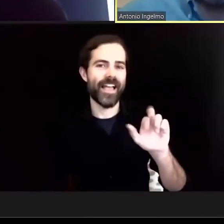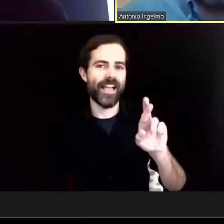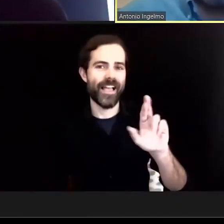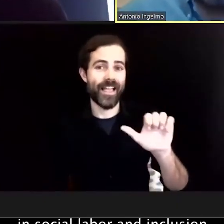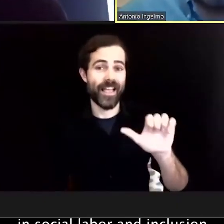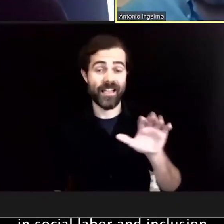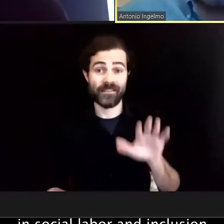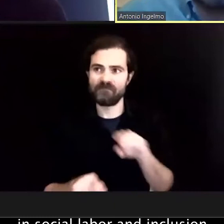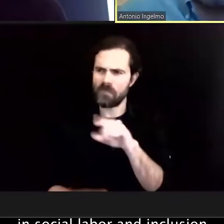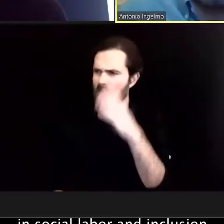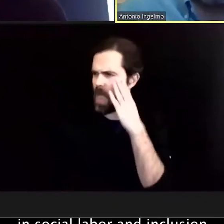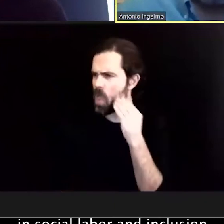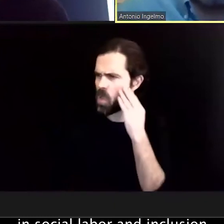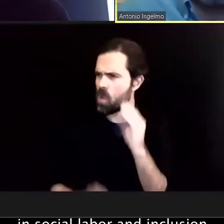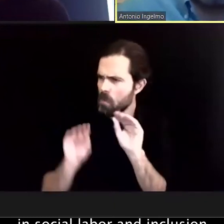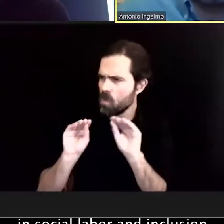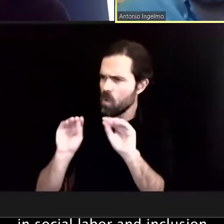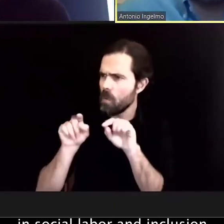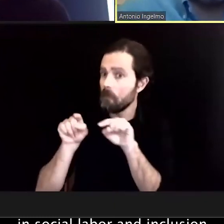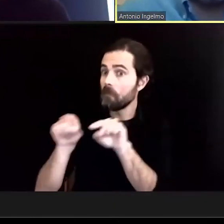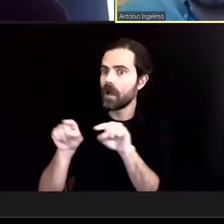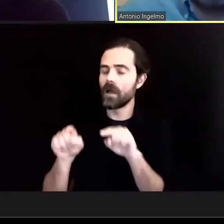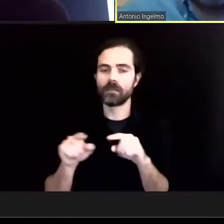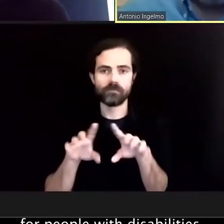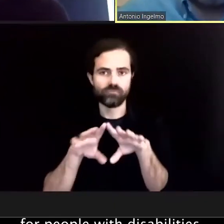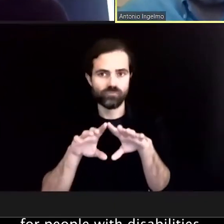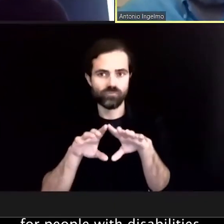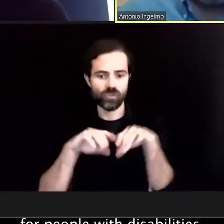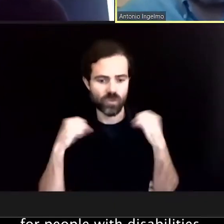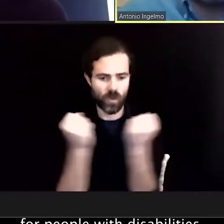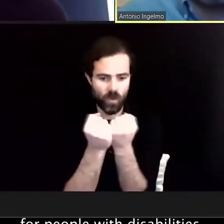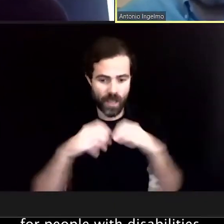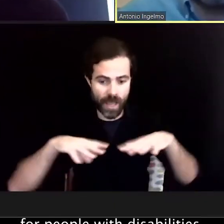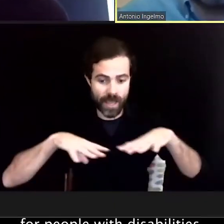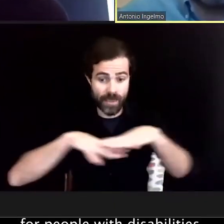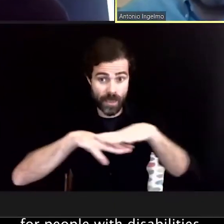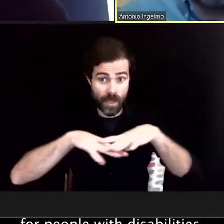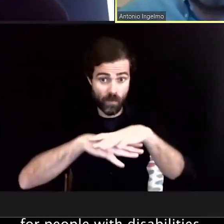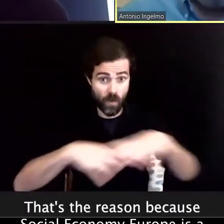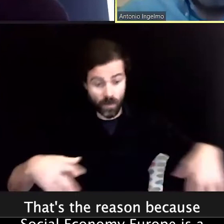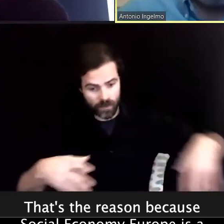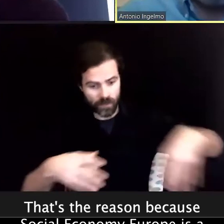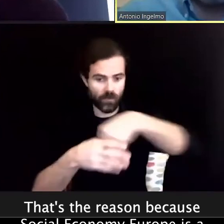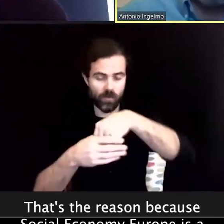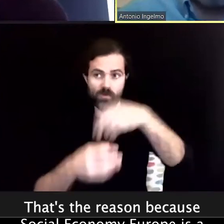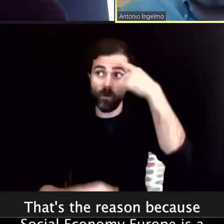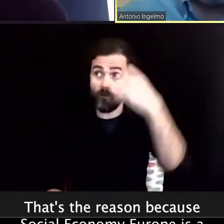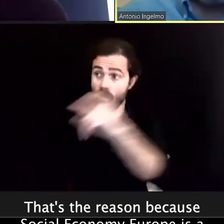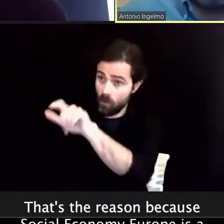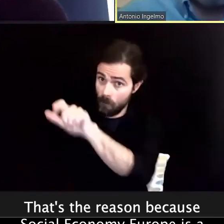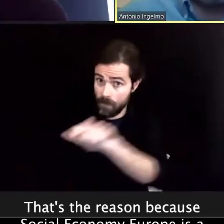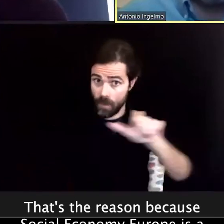experiencing in social and labor inclusion for people with disability. That's the reason